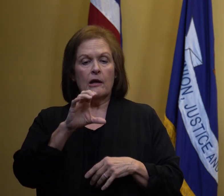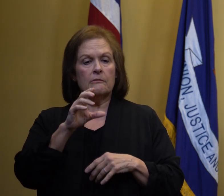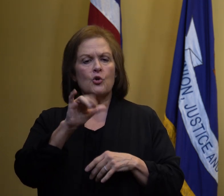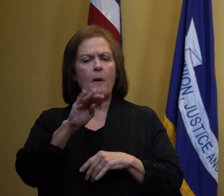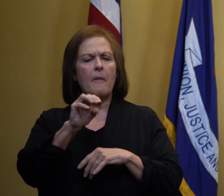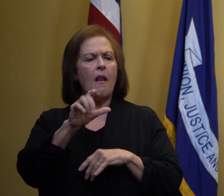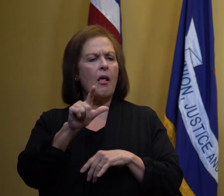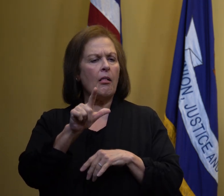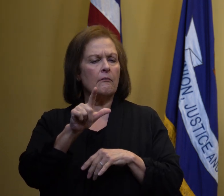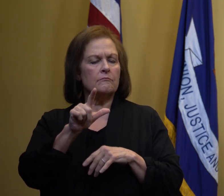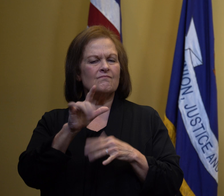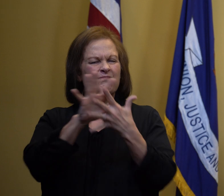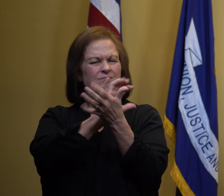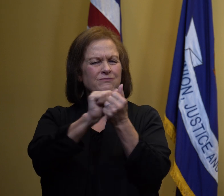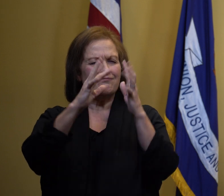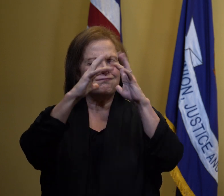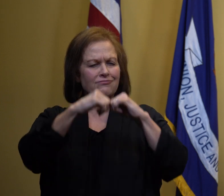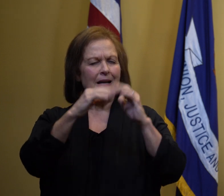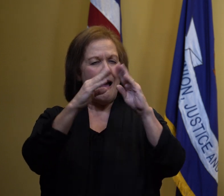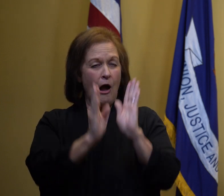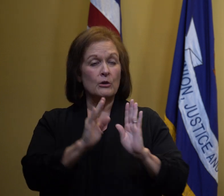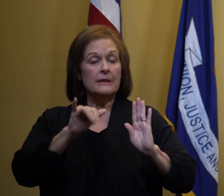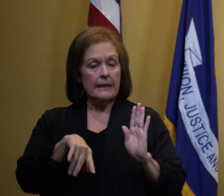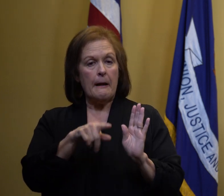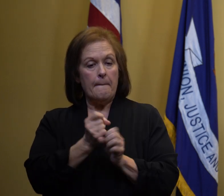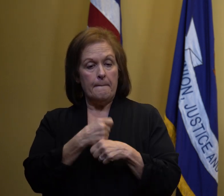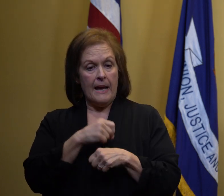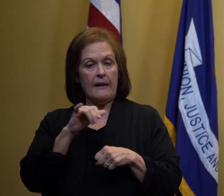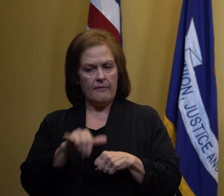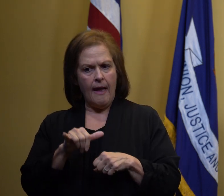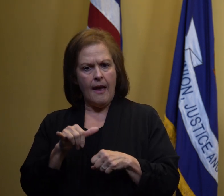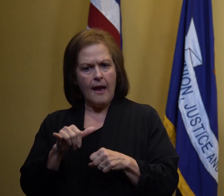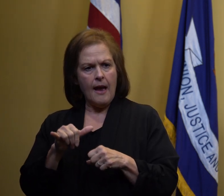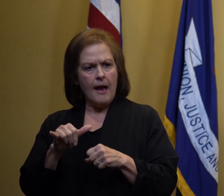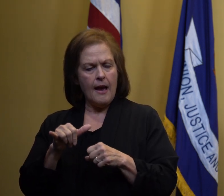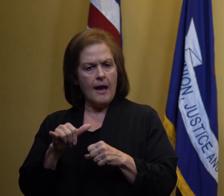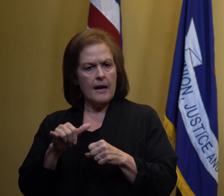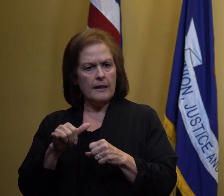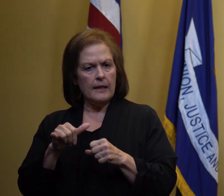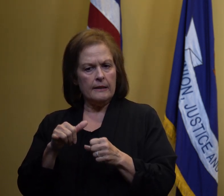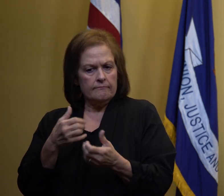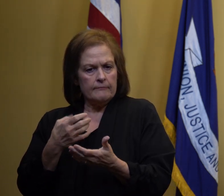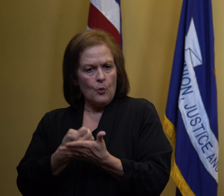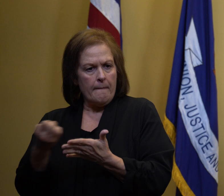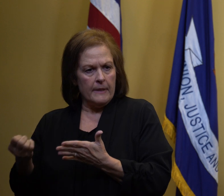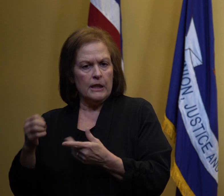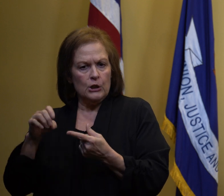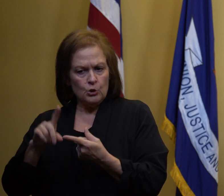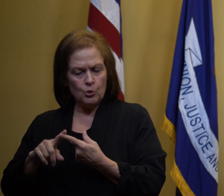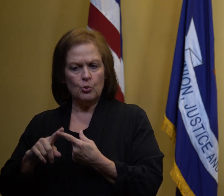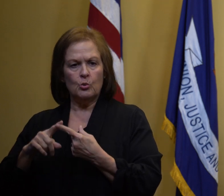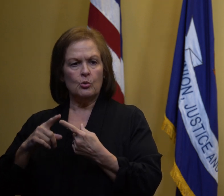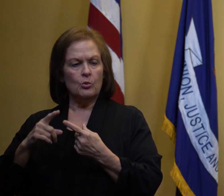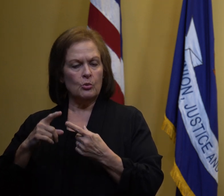at the state level to make that available, just another tool in our toolkit to help fight